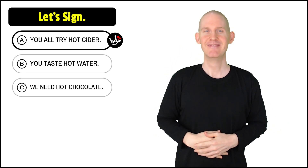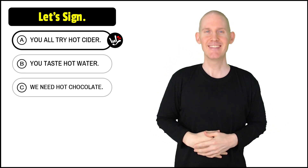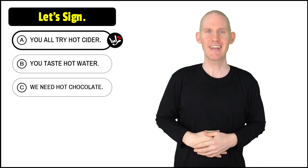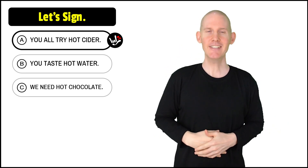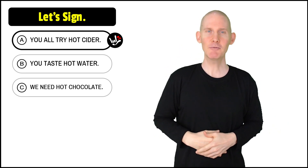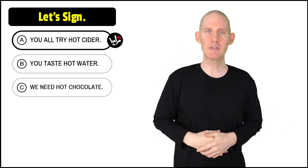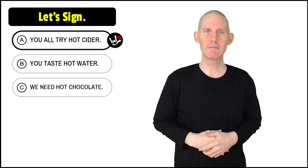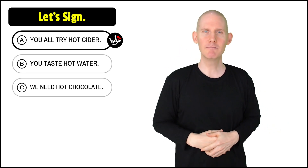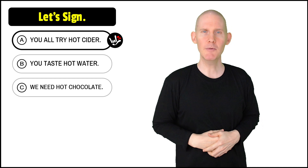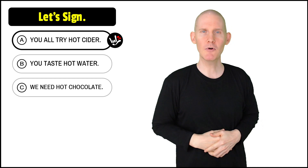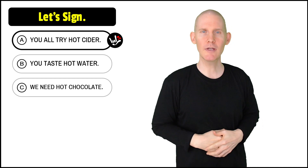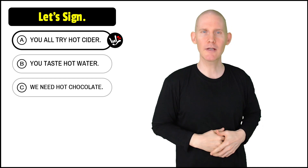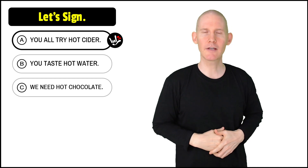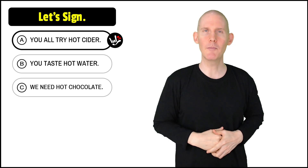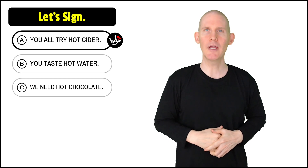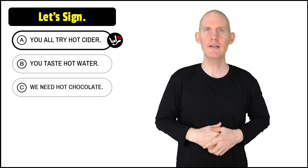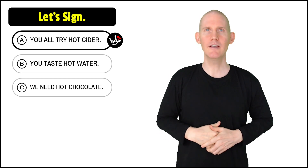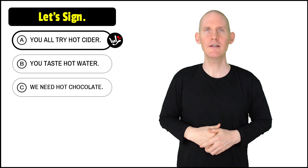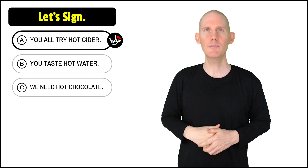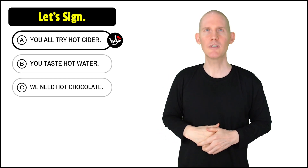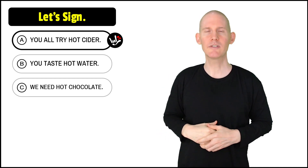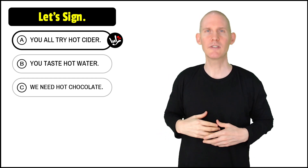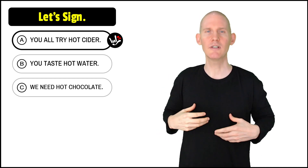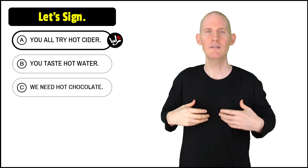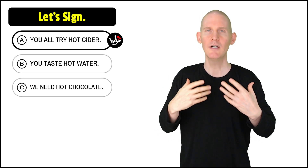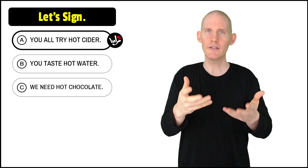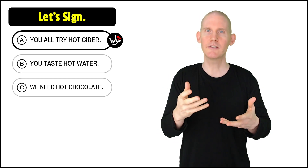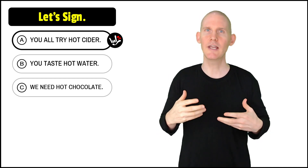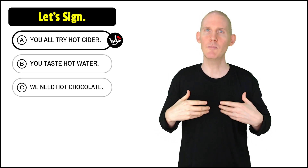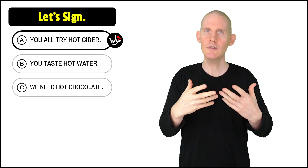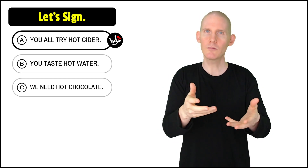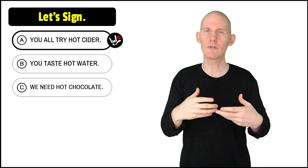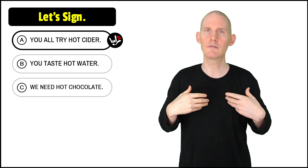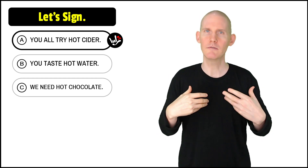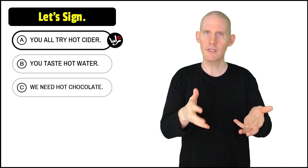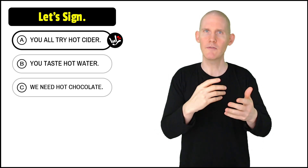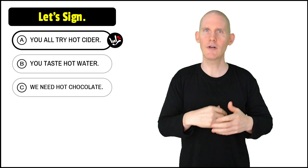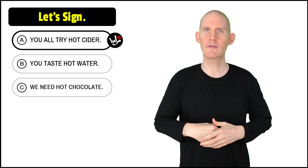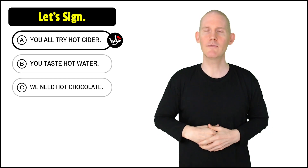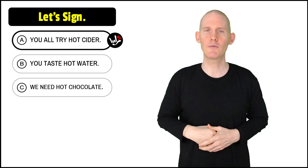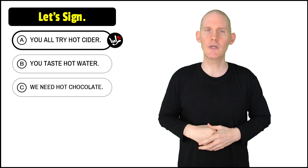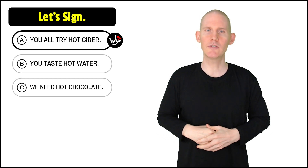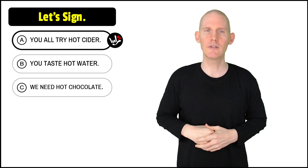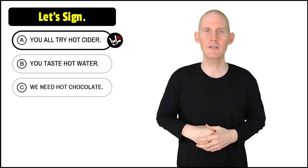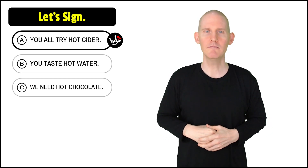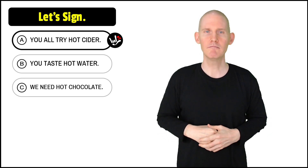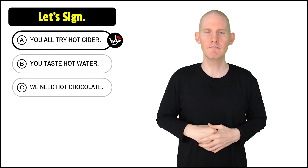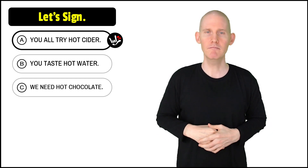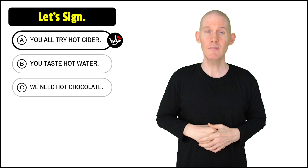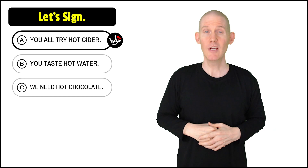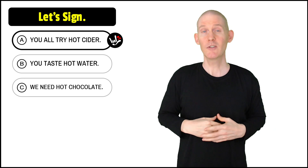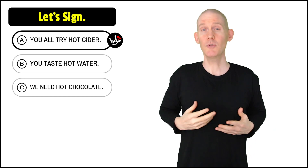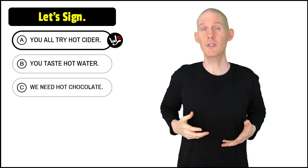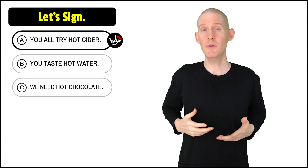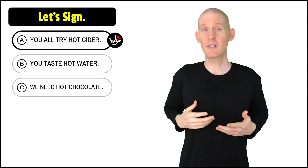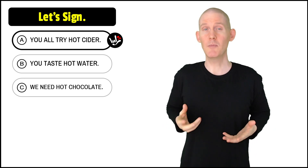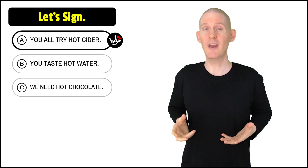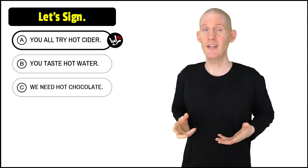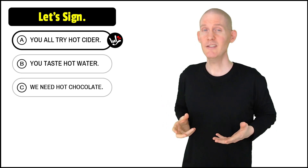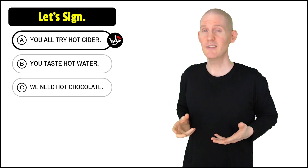I guess it would be more like a command here, but it's still a statement. We're giving out the information there. So it could be a command,